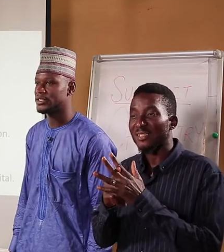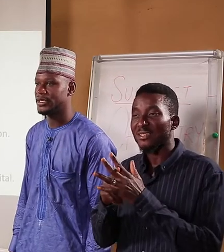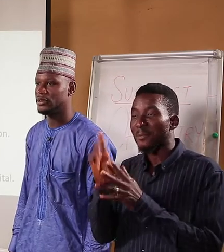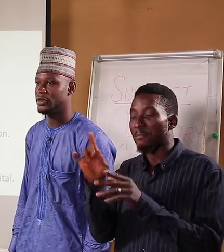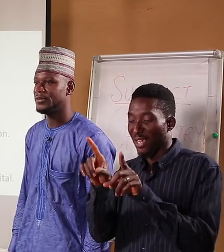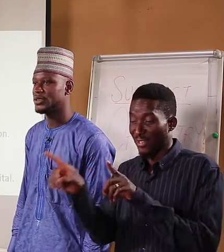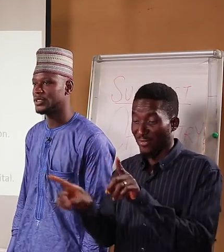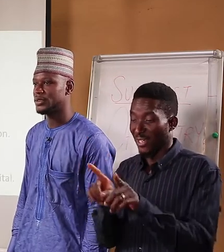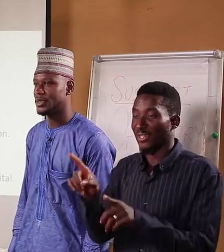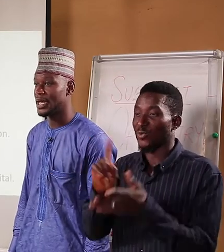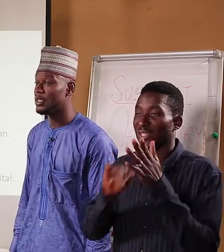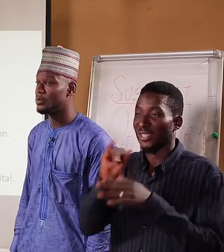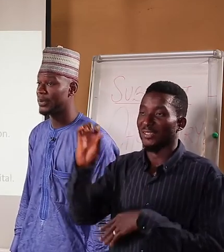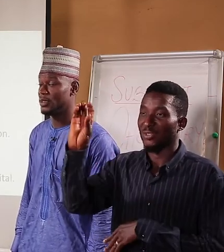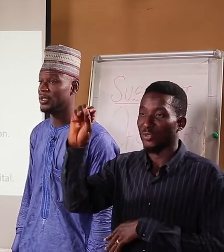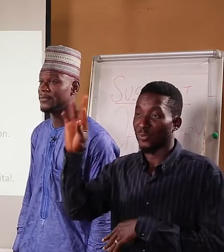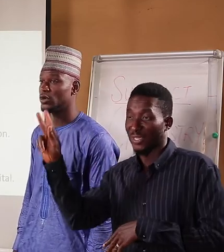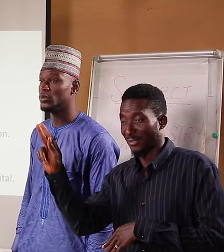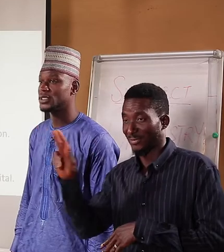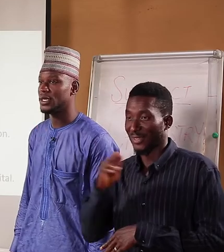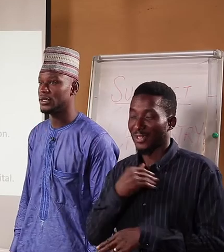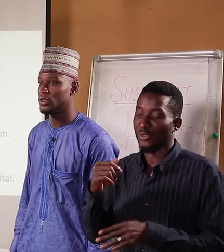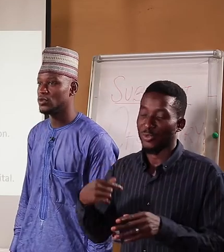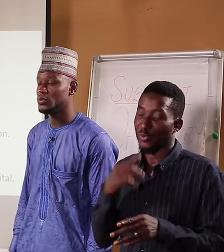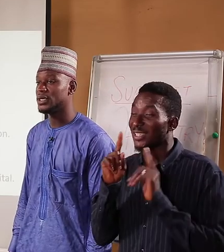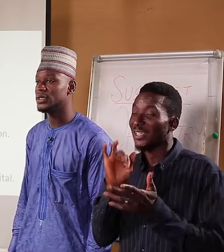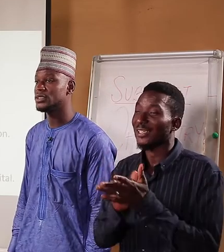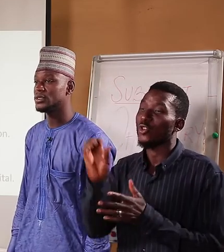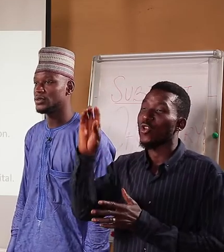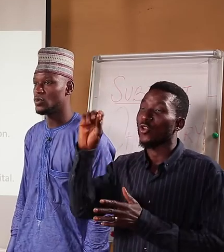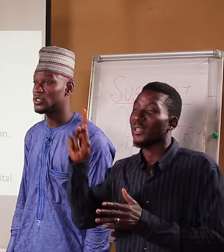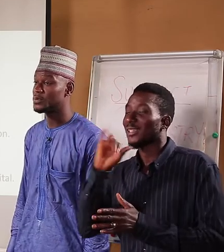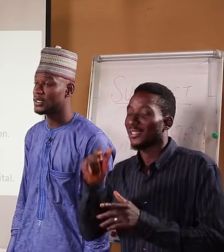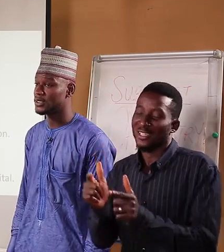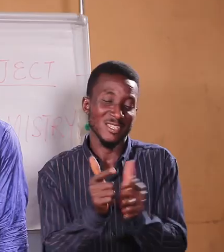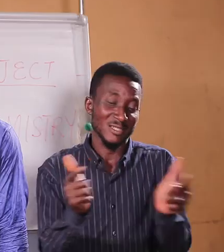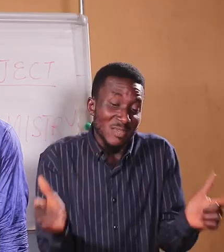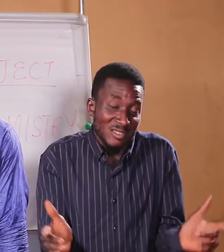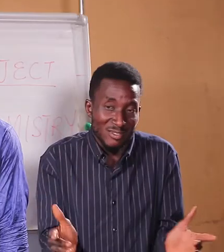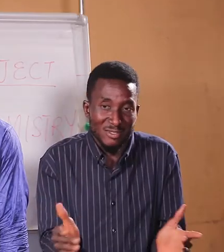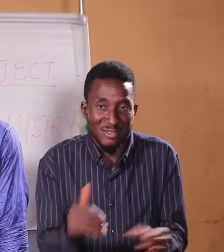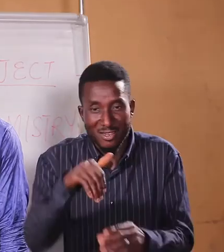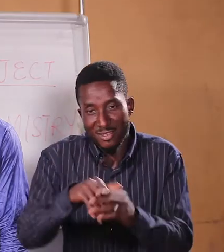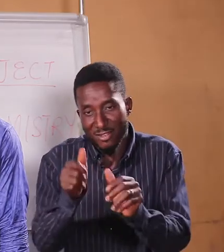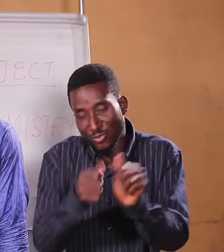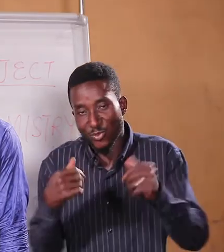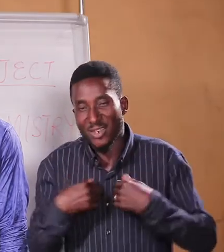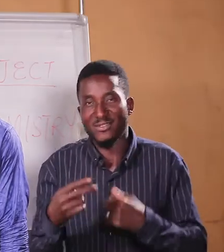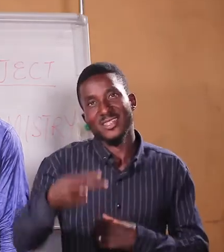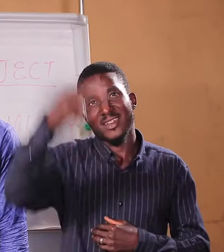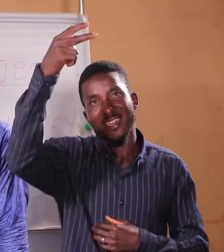and electronic configuration, and he defined orbital to be a region or space in which we have the